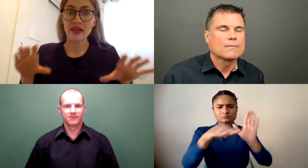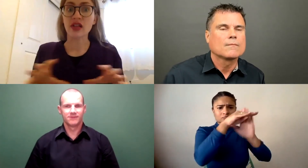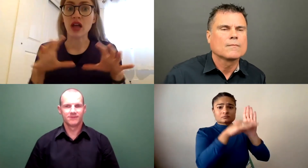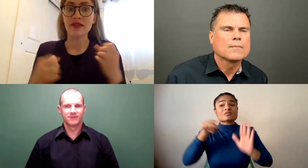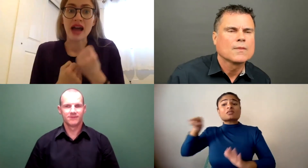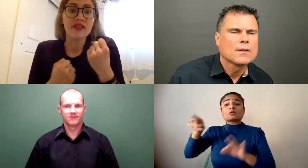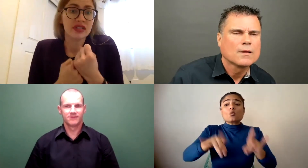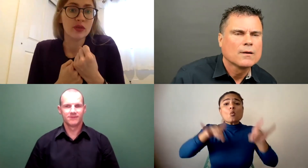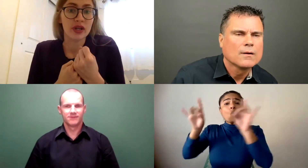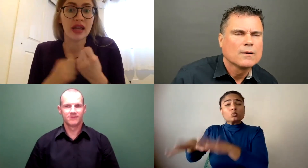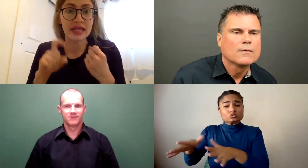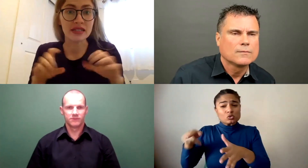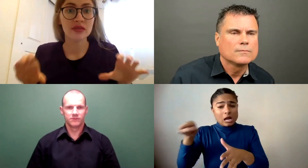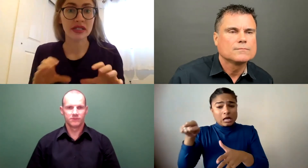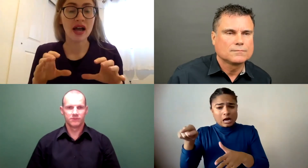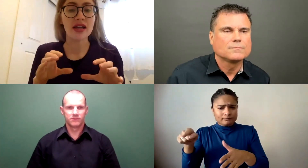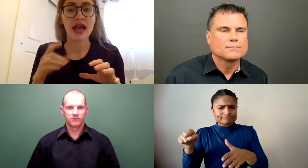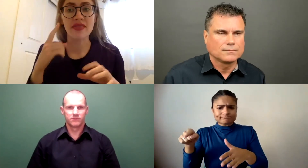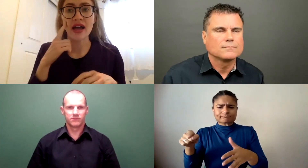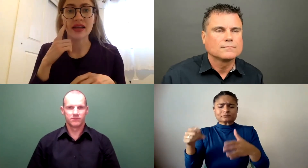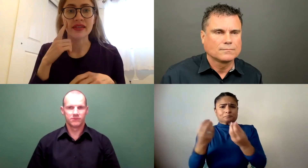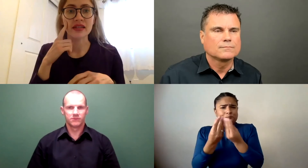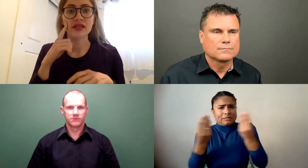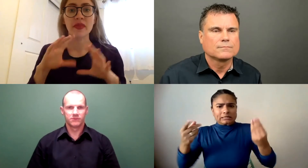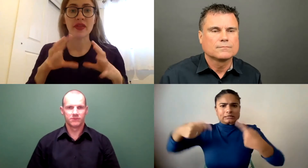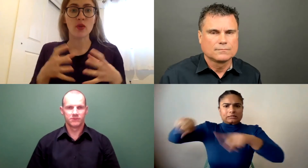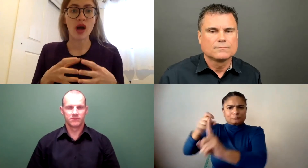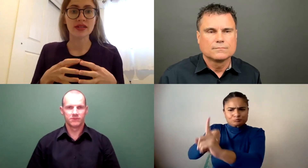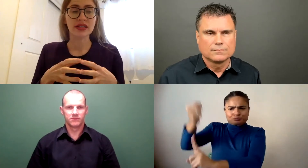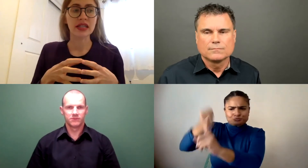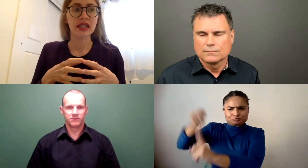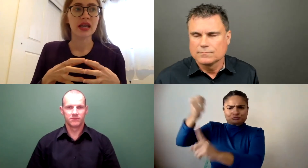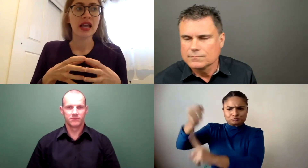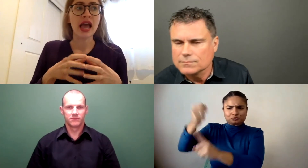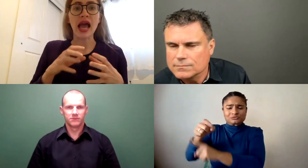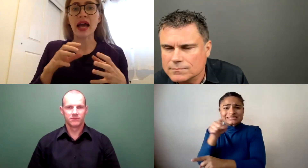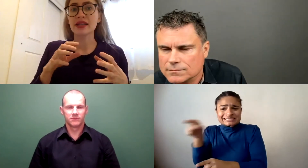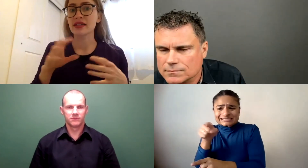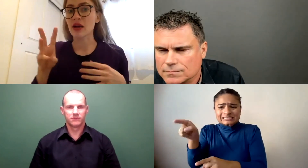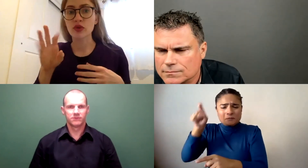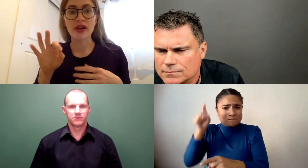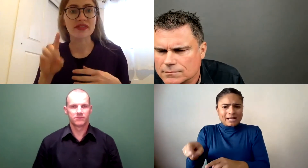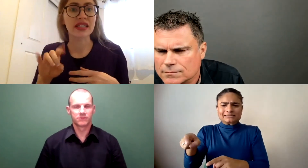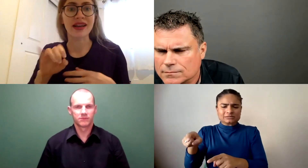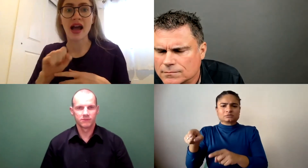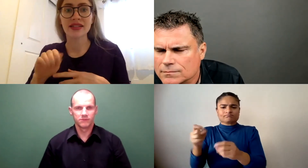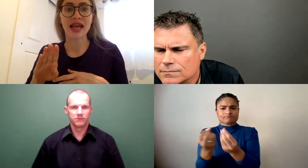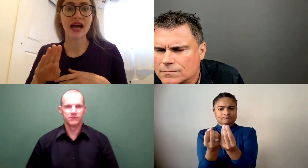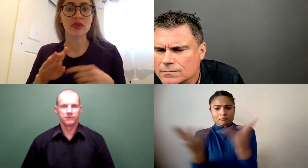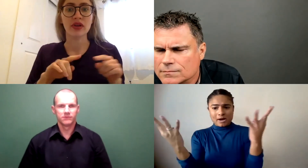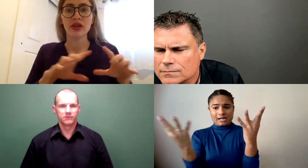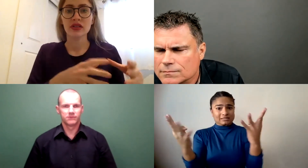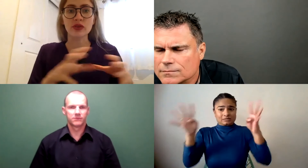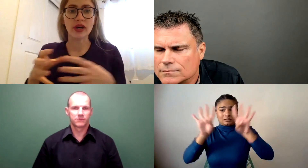yeah, there's a lot of advocacy work that needs to be done. And that I think is something that WASLI and WFD and